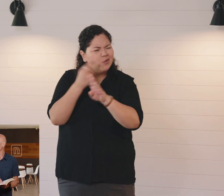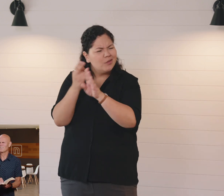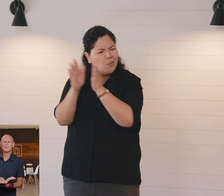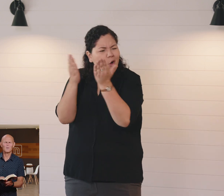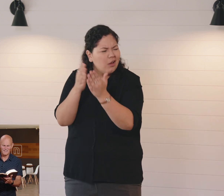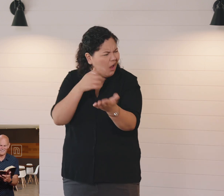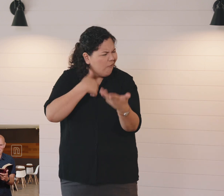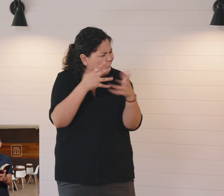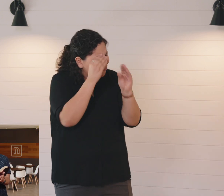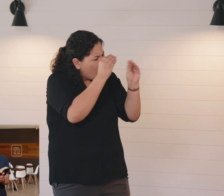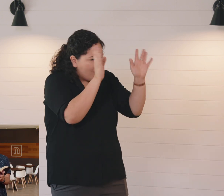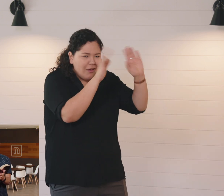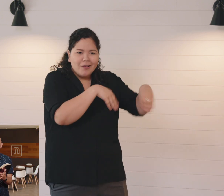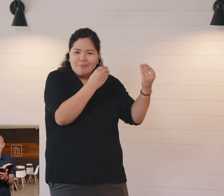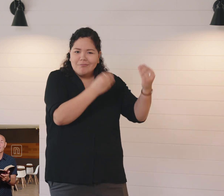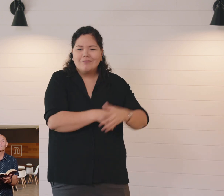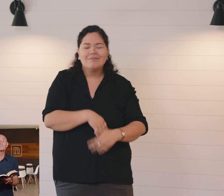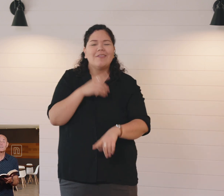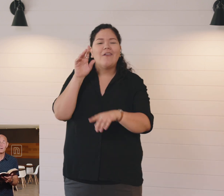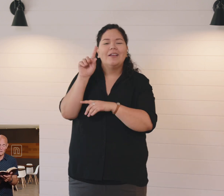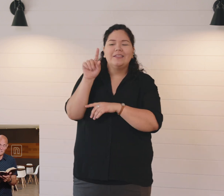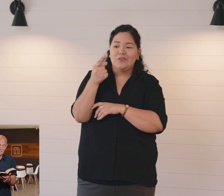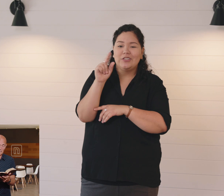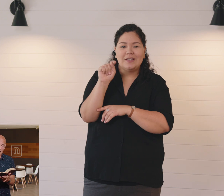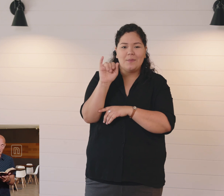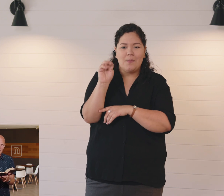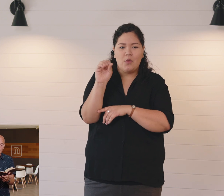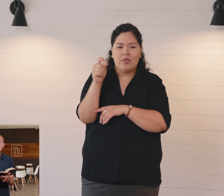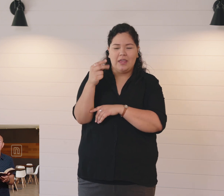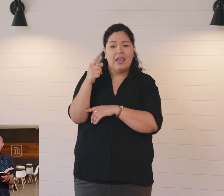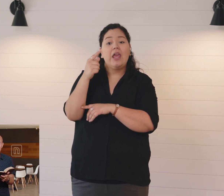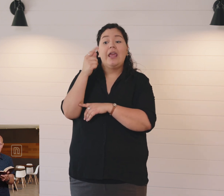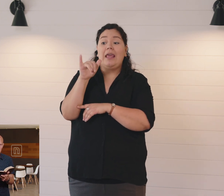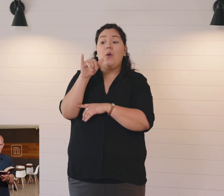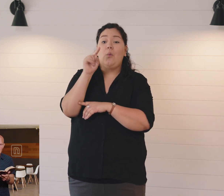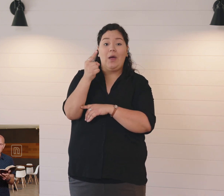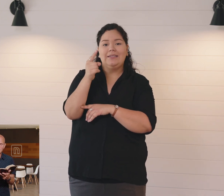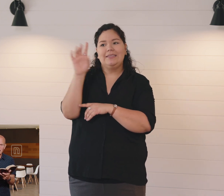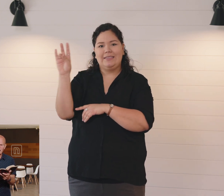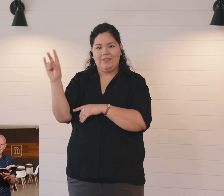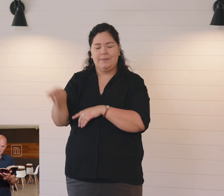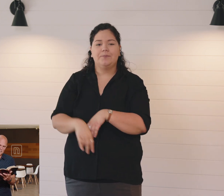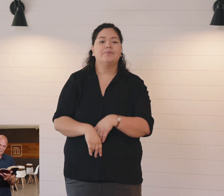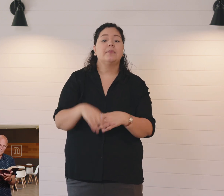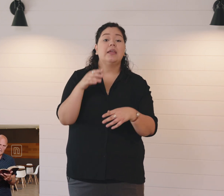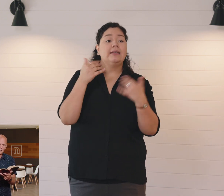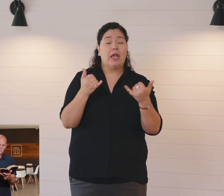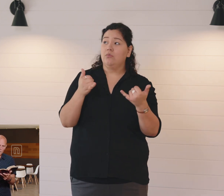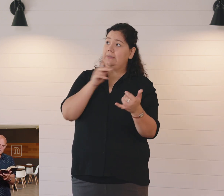book. Haven't I taught you anything? Okay, and it does come from 1 Timothy 1:17. It goes like this. Now to the King